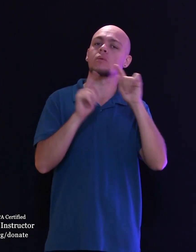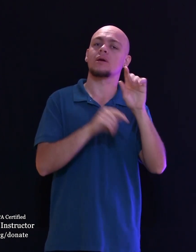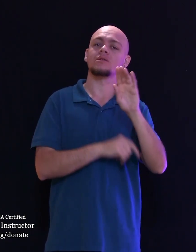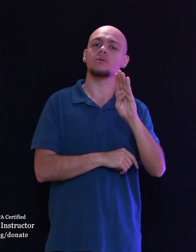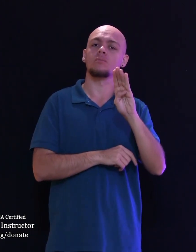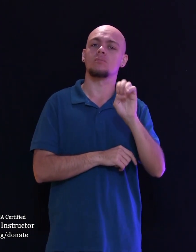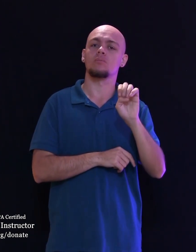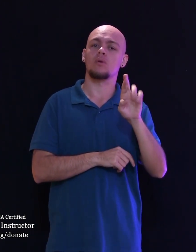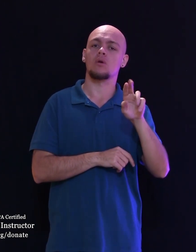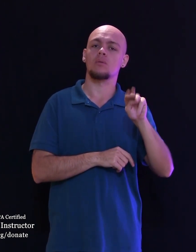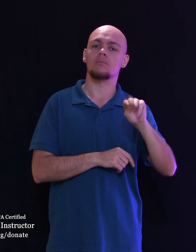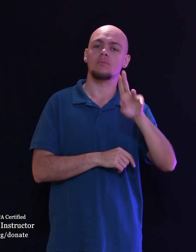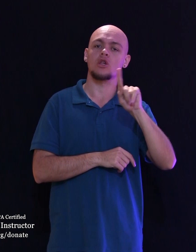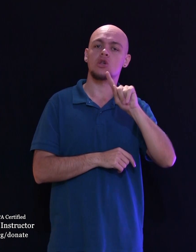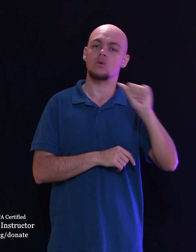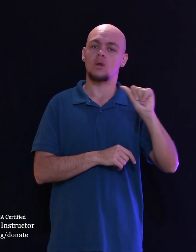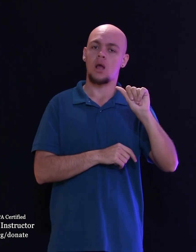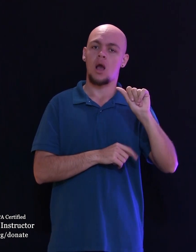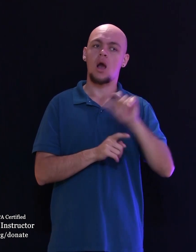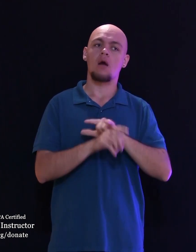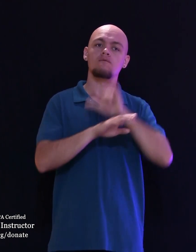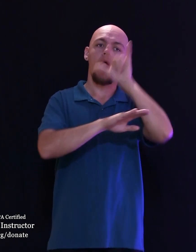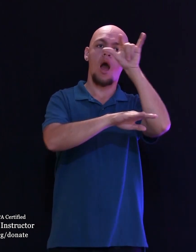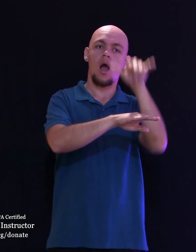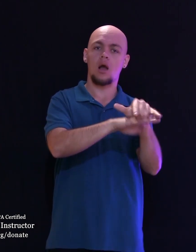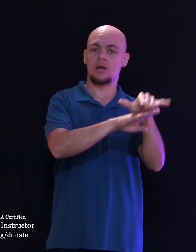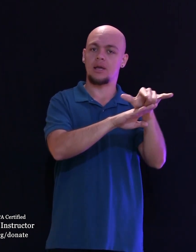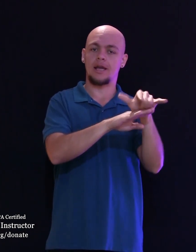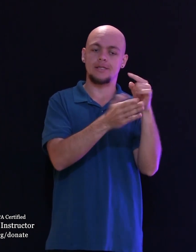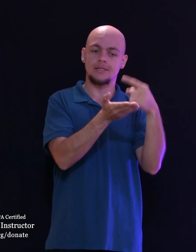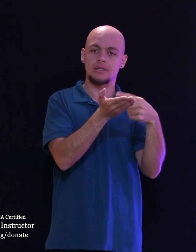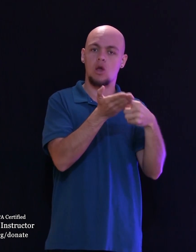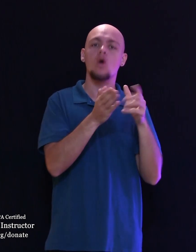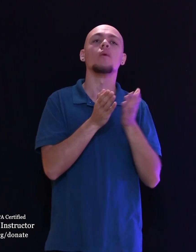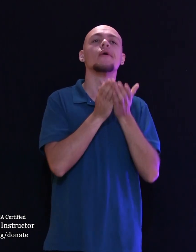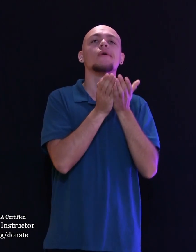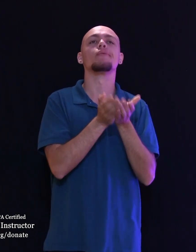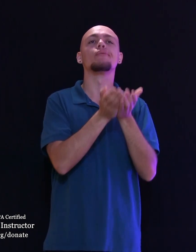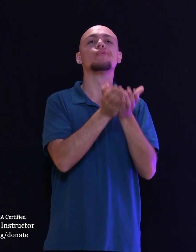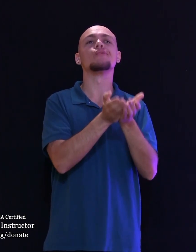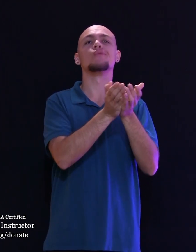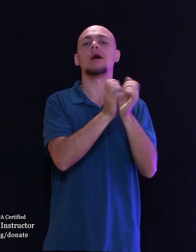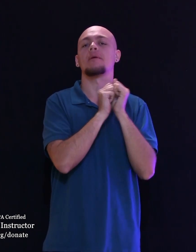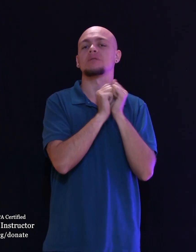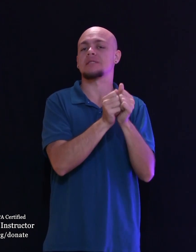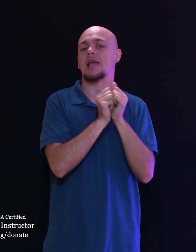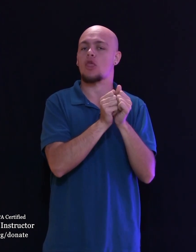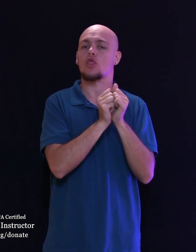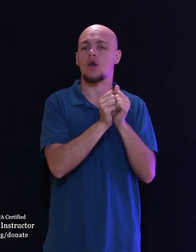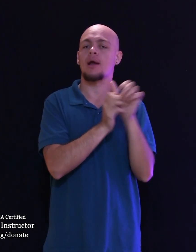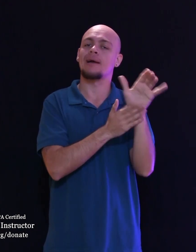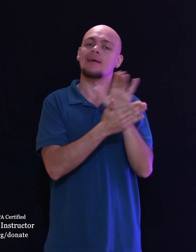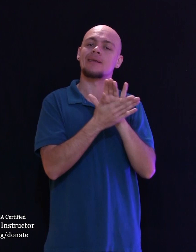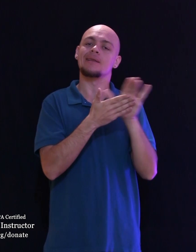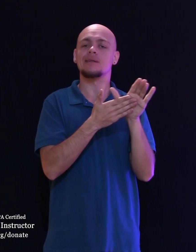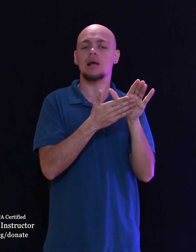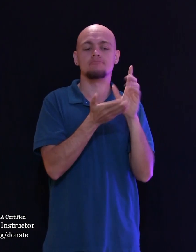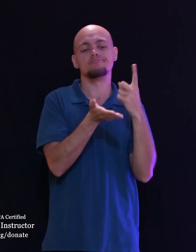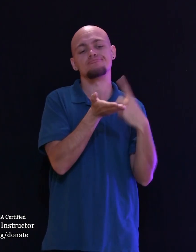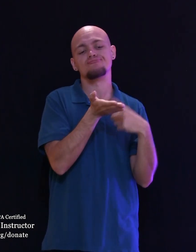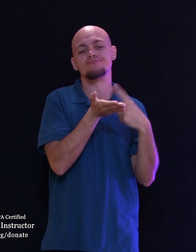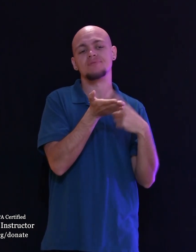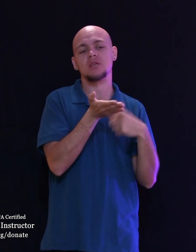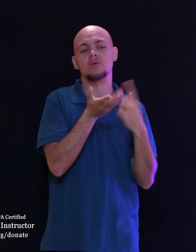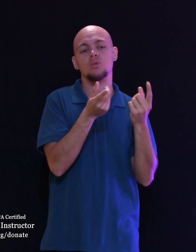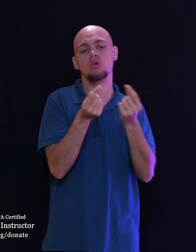took a trip to Bermuda together as a ministry team and discussed it. We all took a cruise together on a nice cruise line